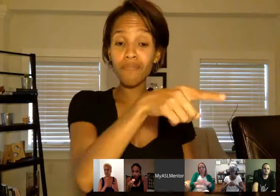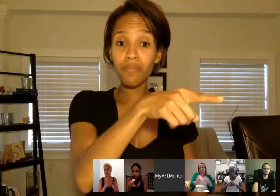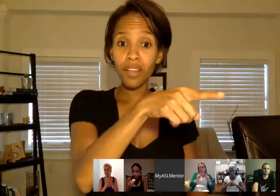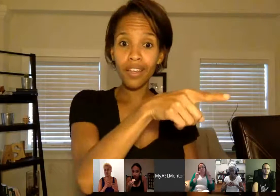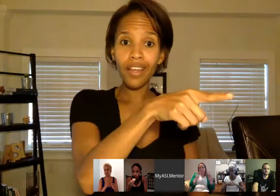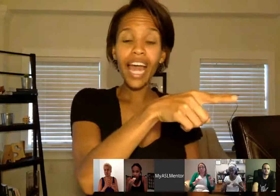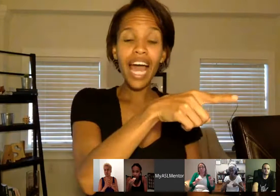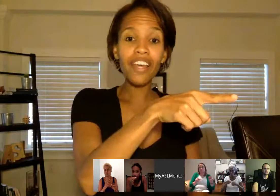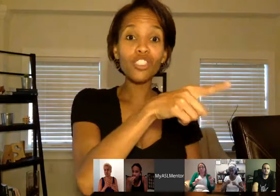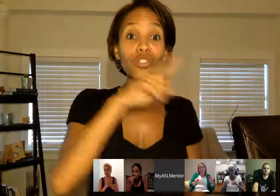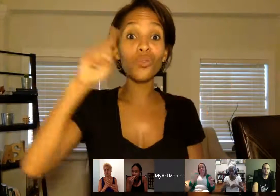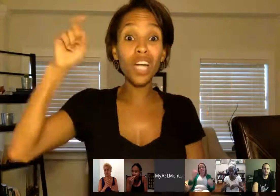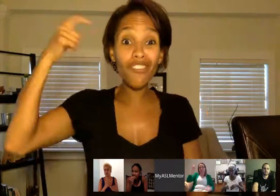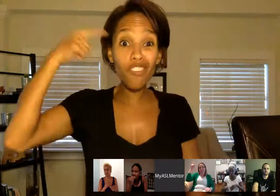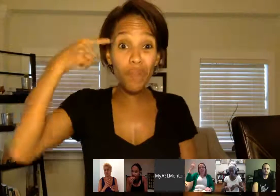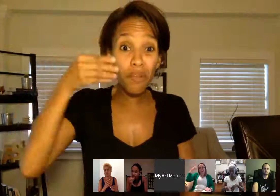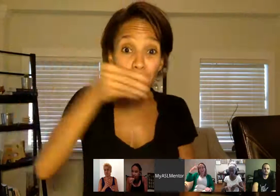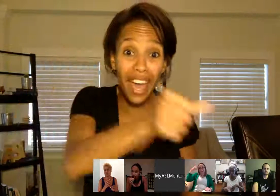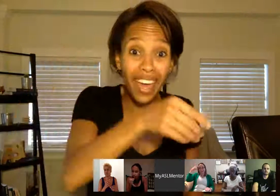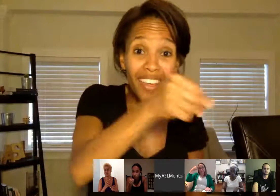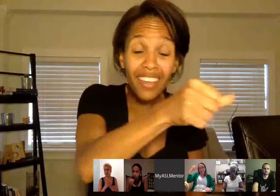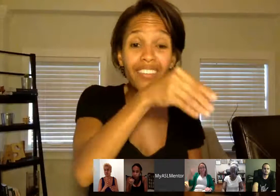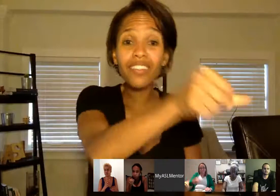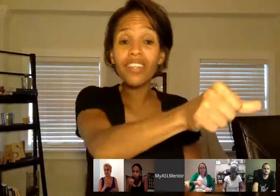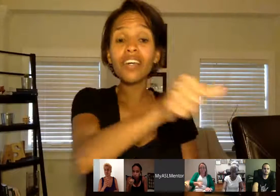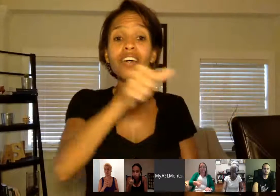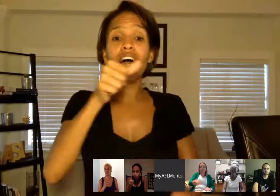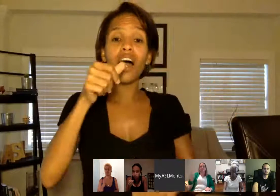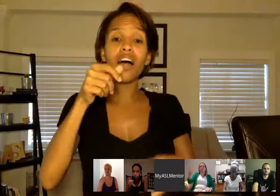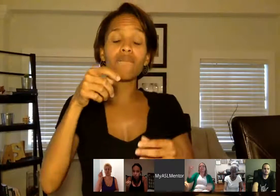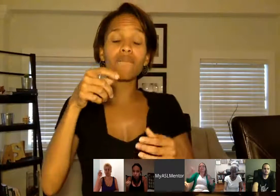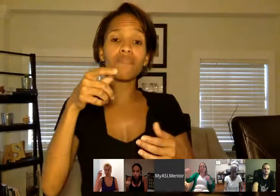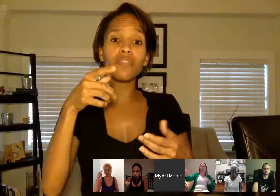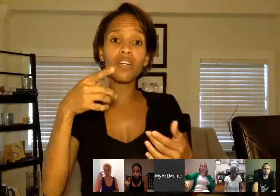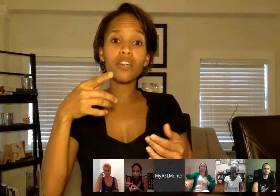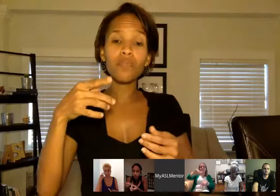museum and then do government pay,